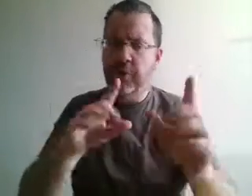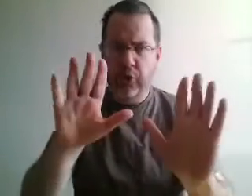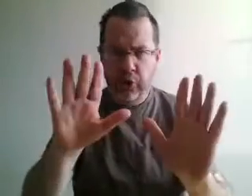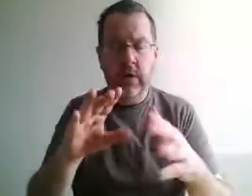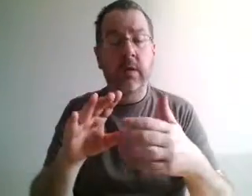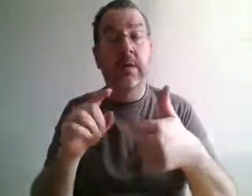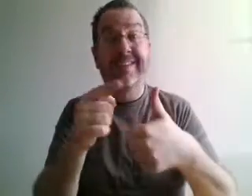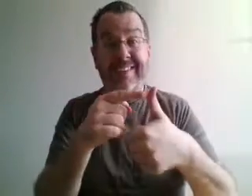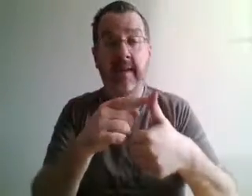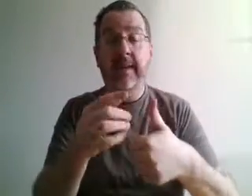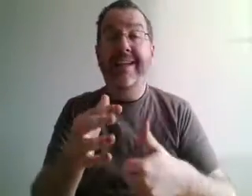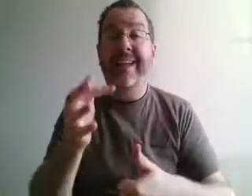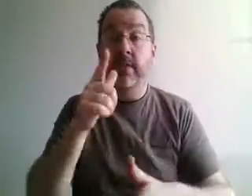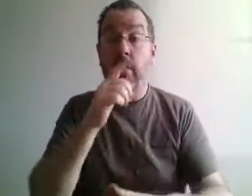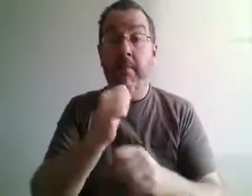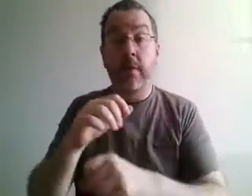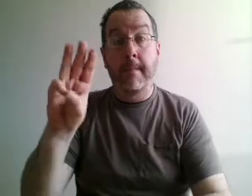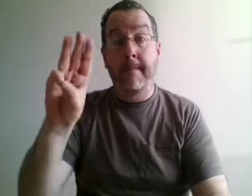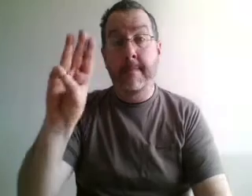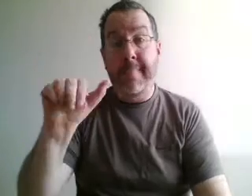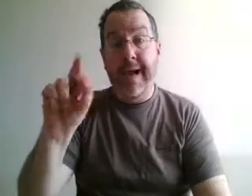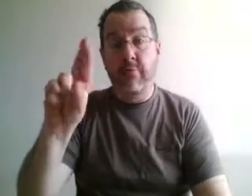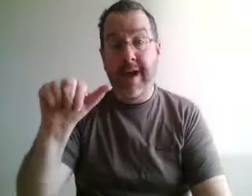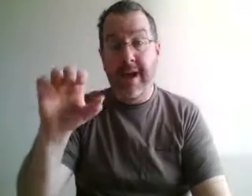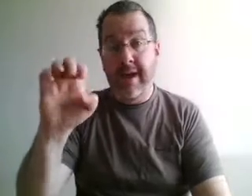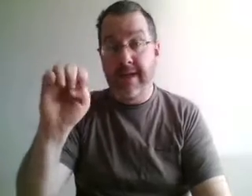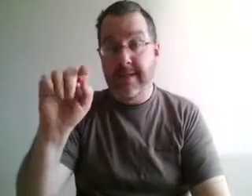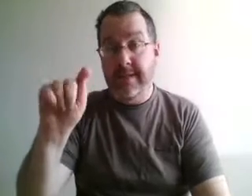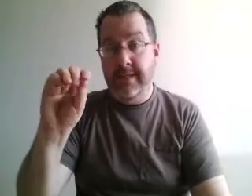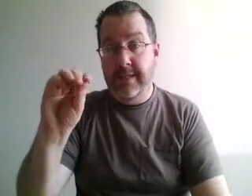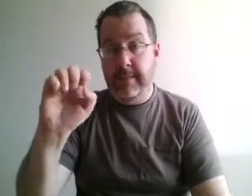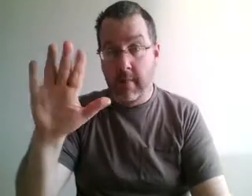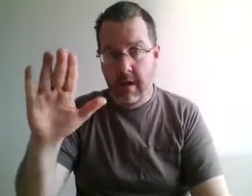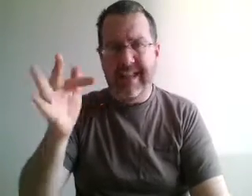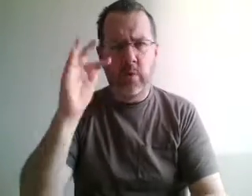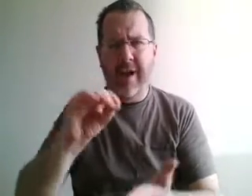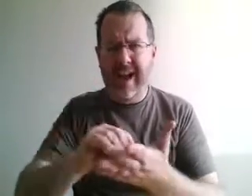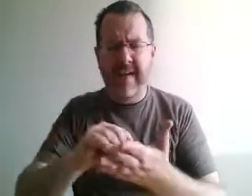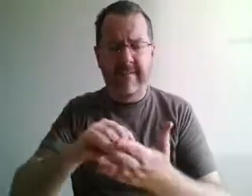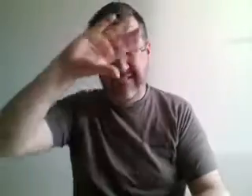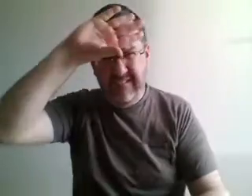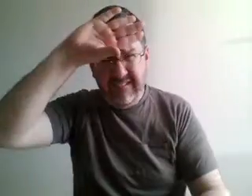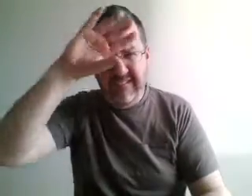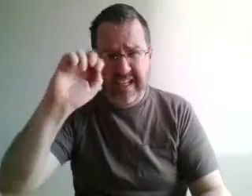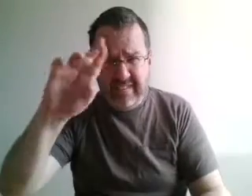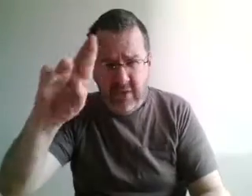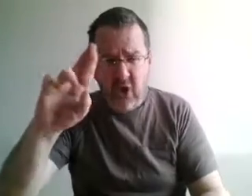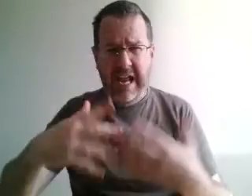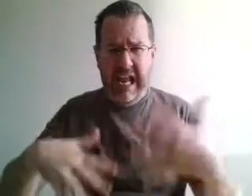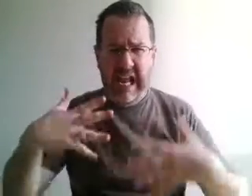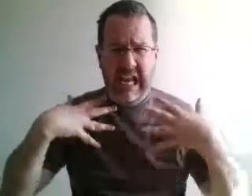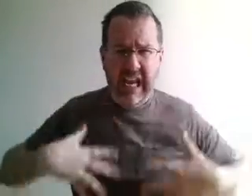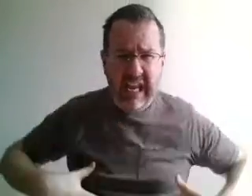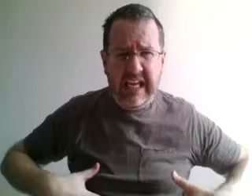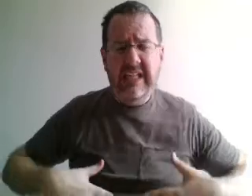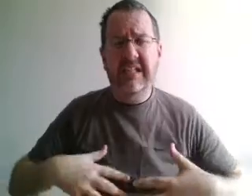if you're dealing with paracetamol, so if you have symptoms and you have a fever or aches and pains, we're advising that